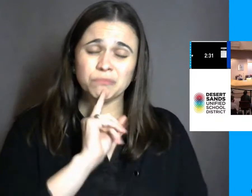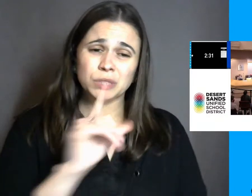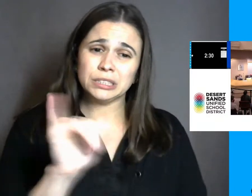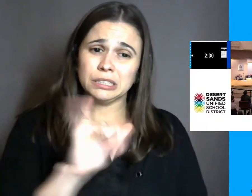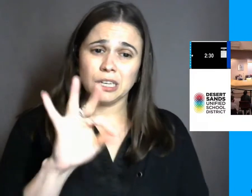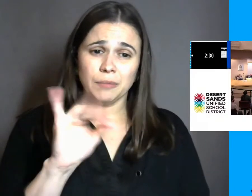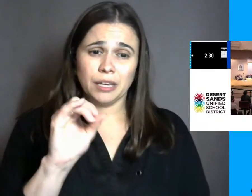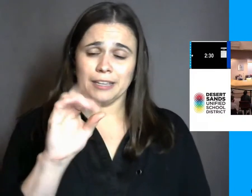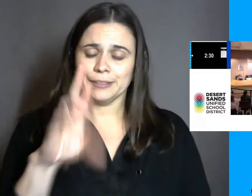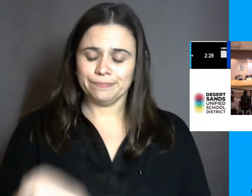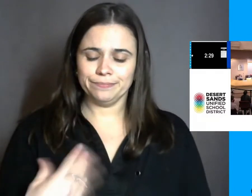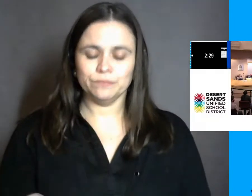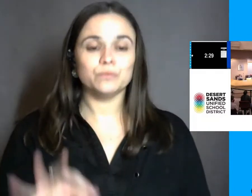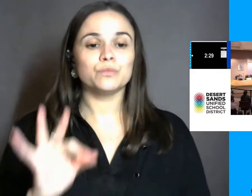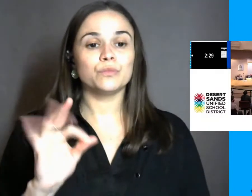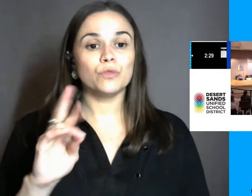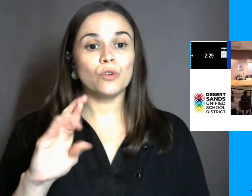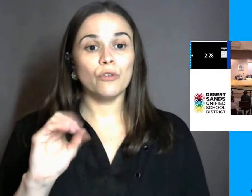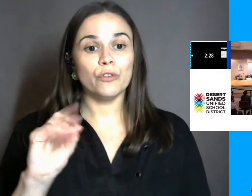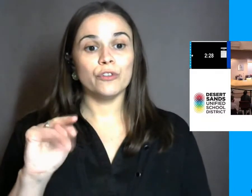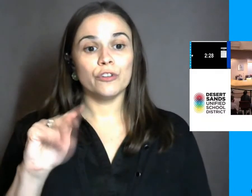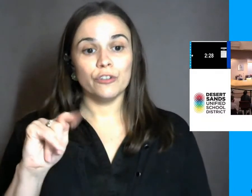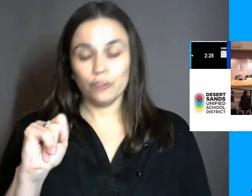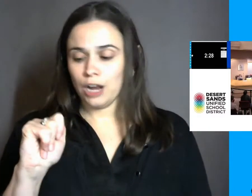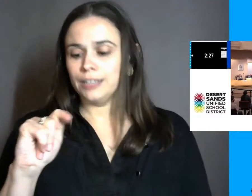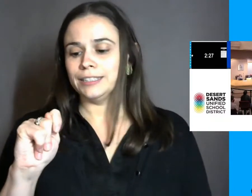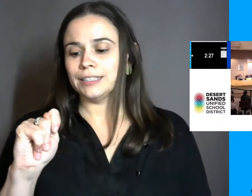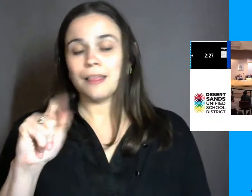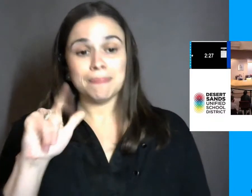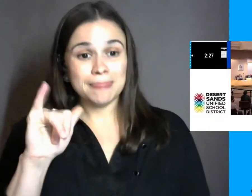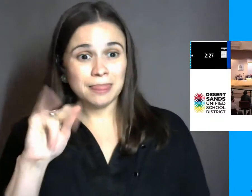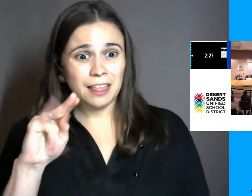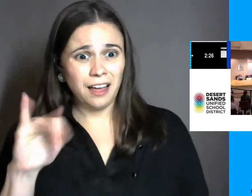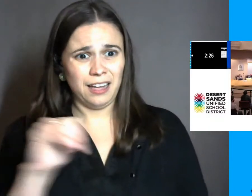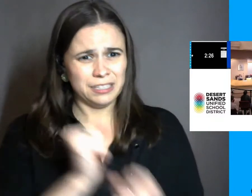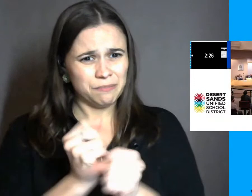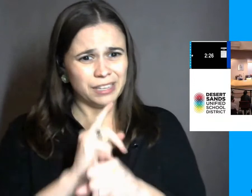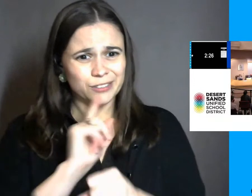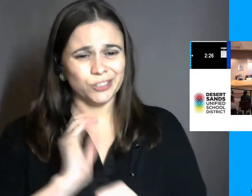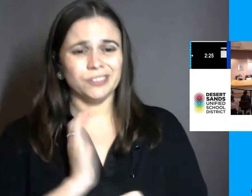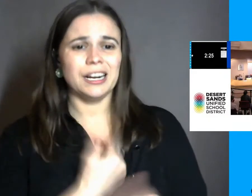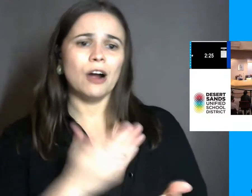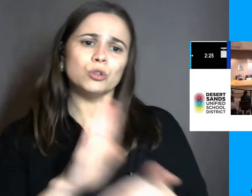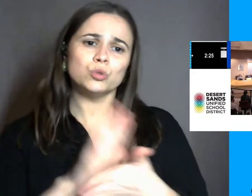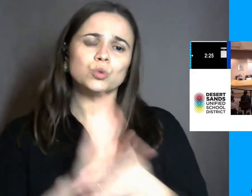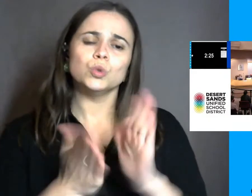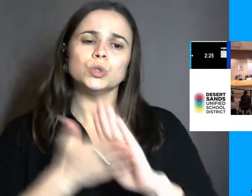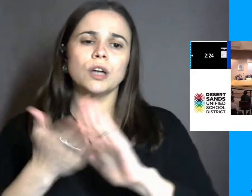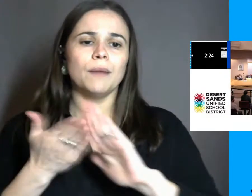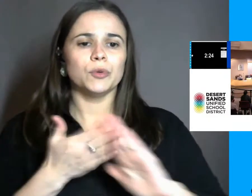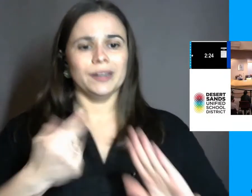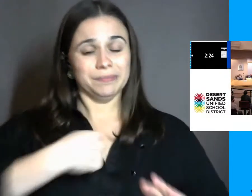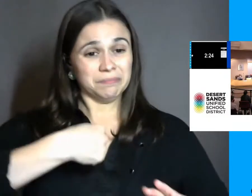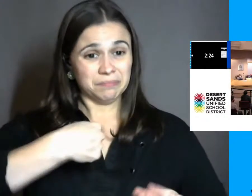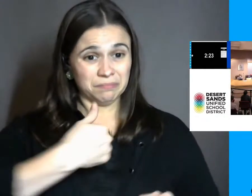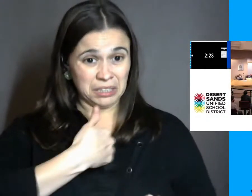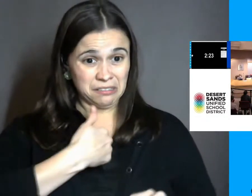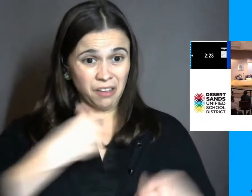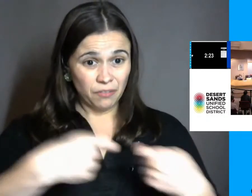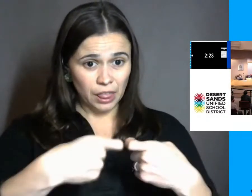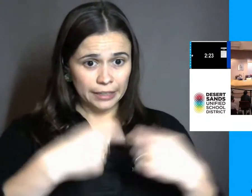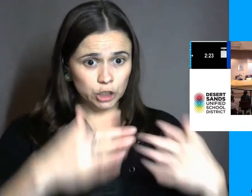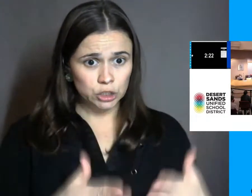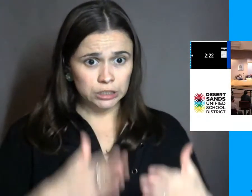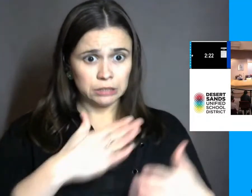our schools are able to operate. As an electrician over the past decade, I've put my life on the line every single